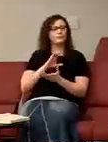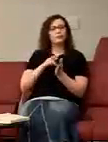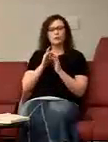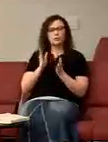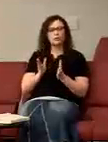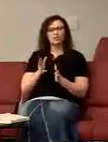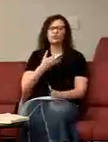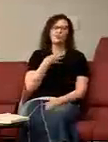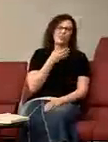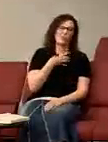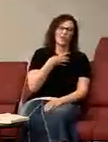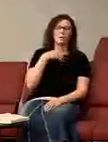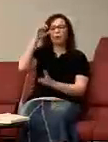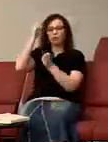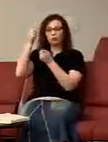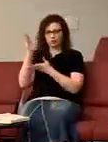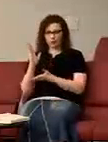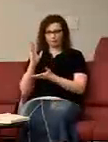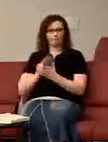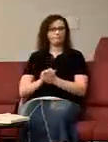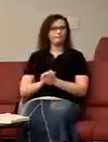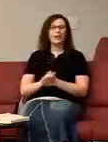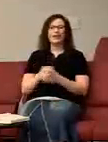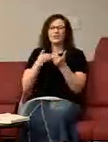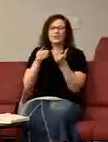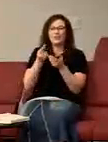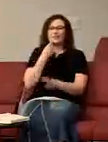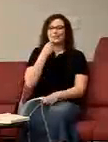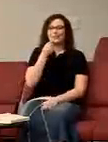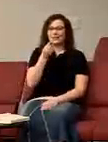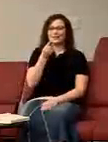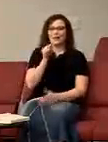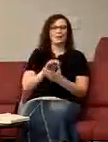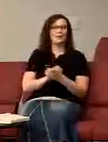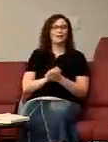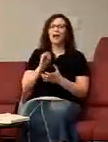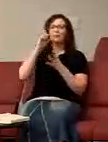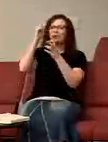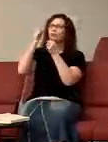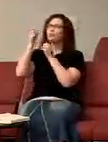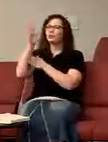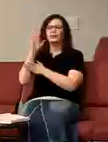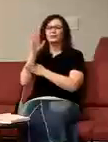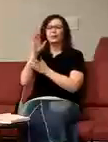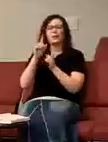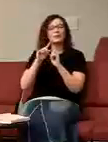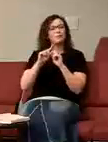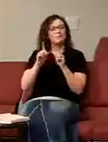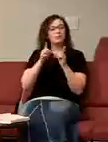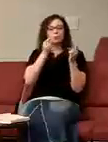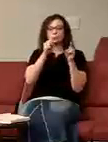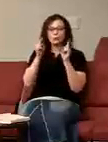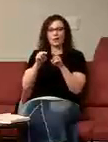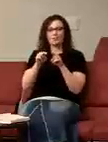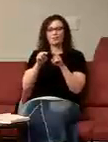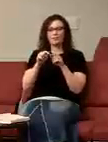God. Amen. It's real easy to say, you know, I'm going to trust God. But what happens, I believe the whole